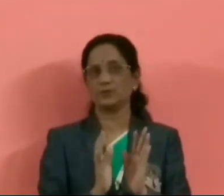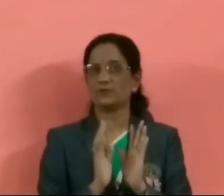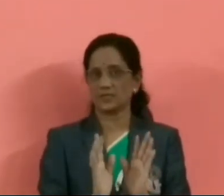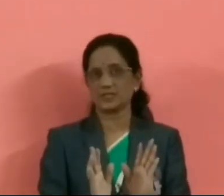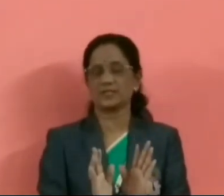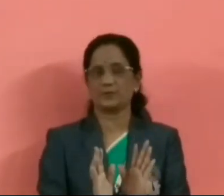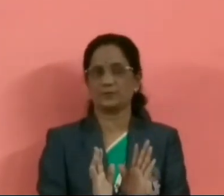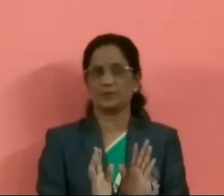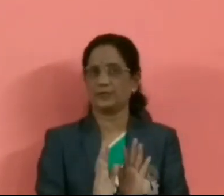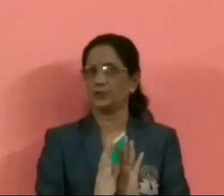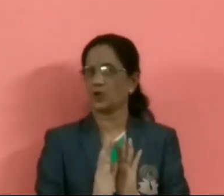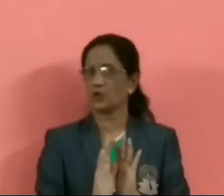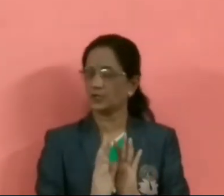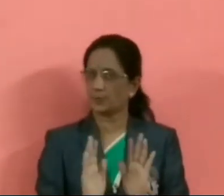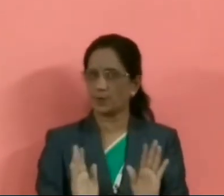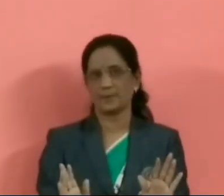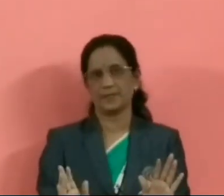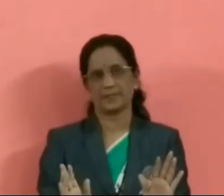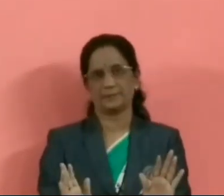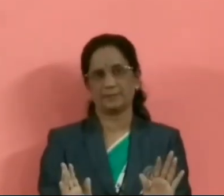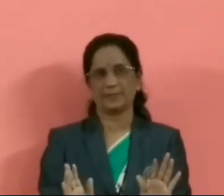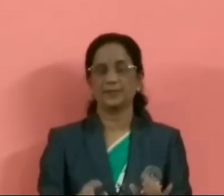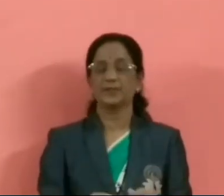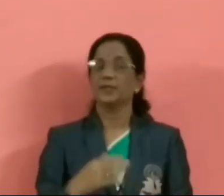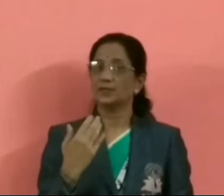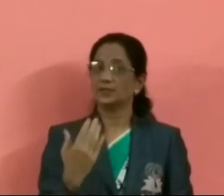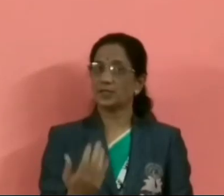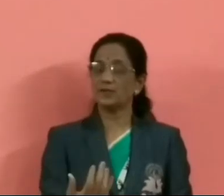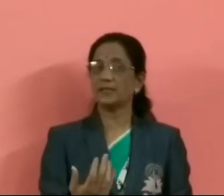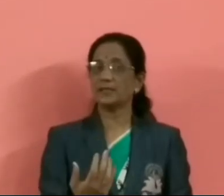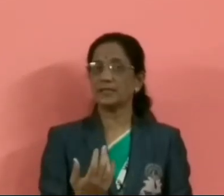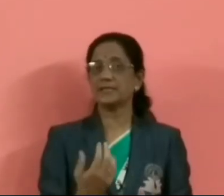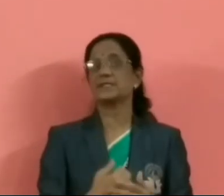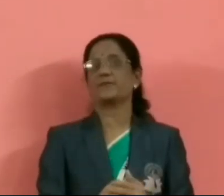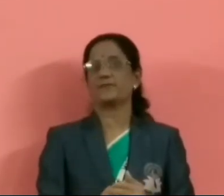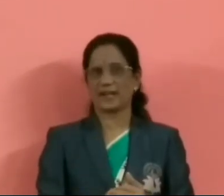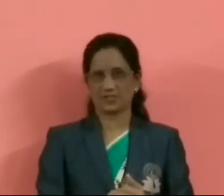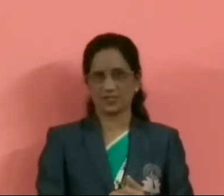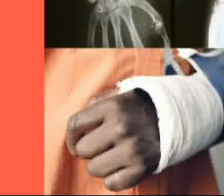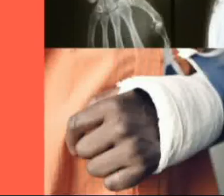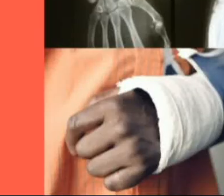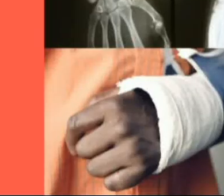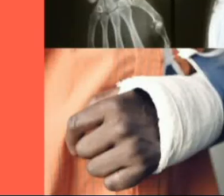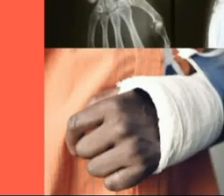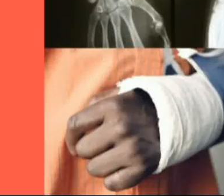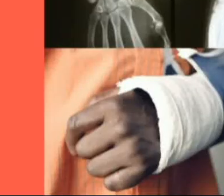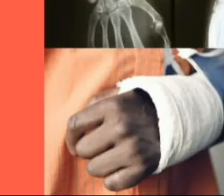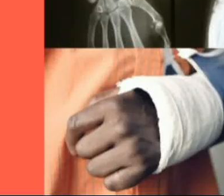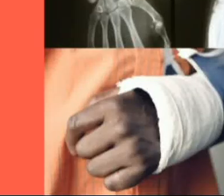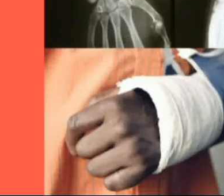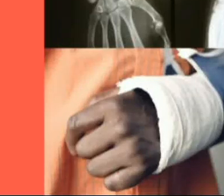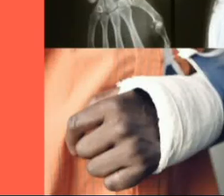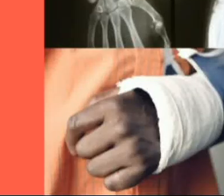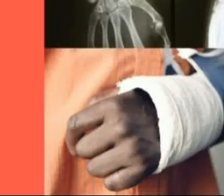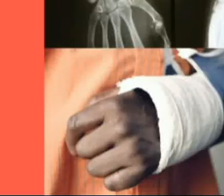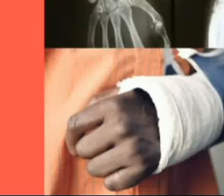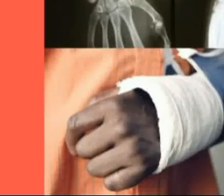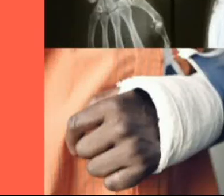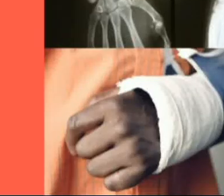first aid only, not the proper treatment. Third one is the fractures. In the case of fractures, lay